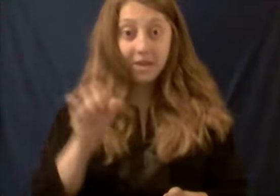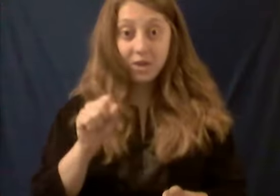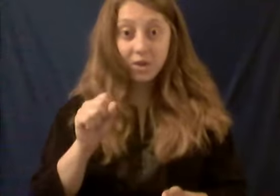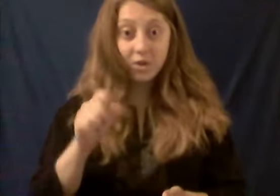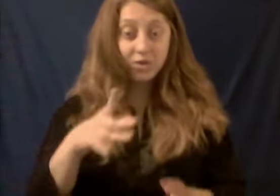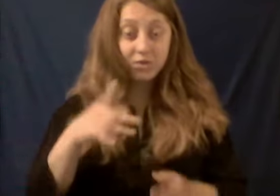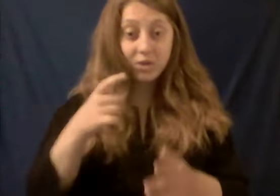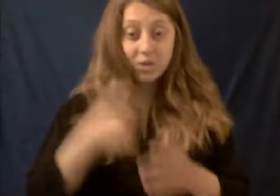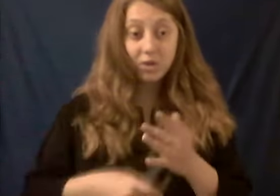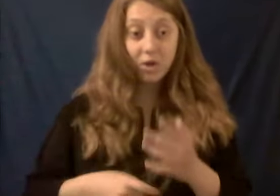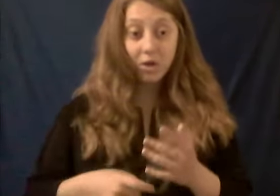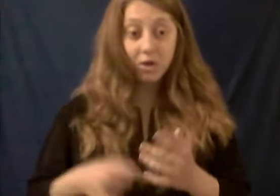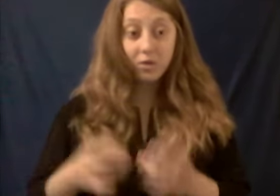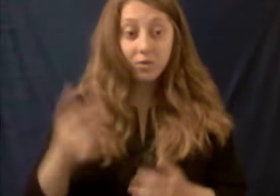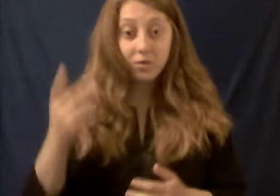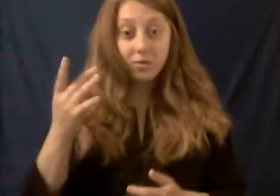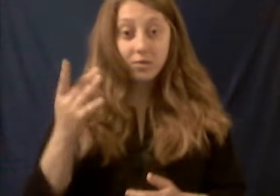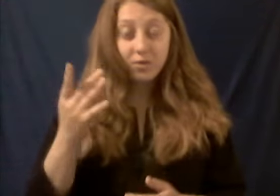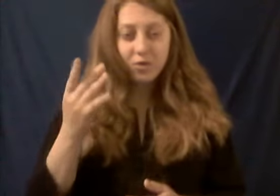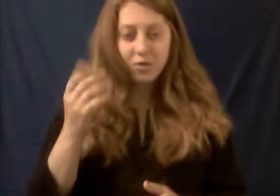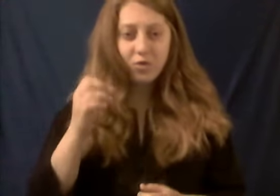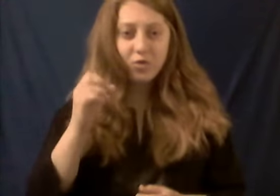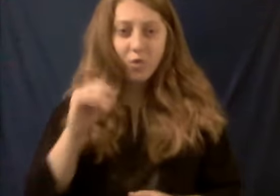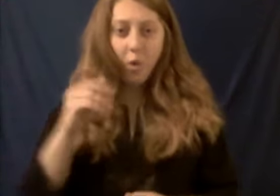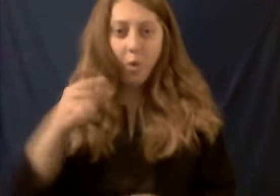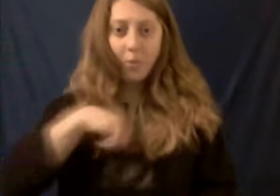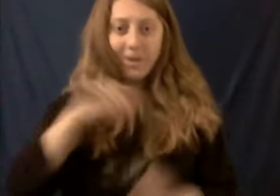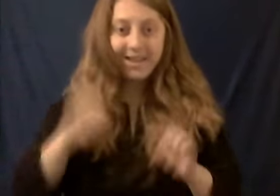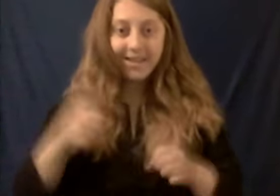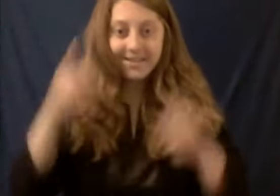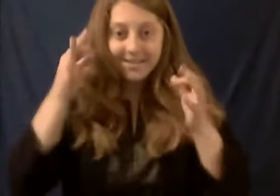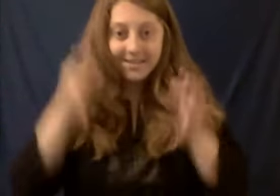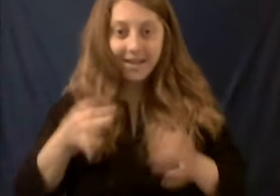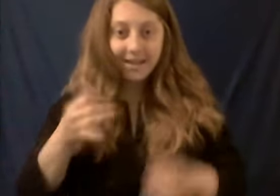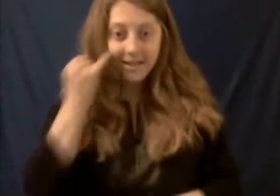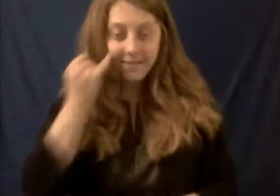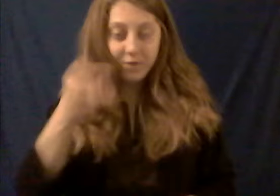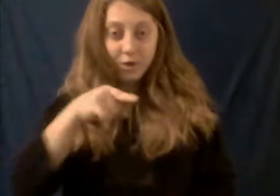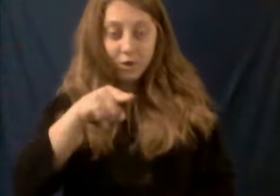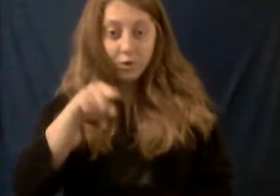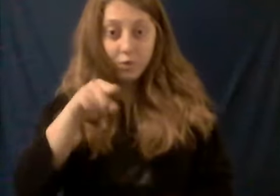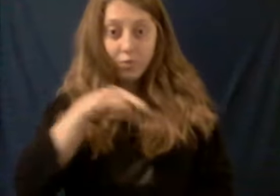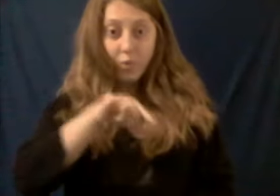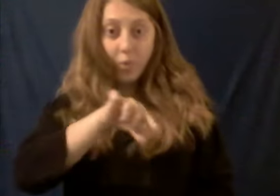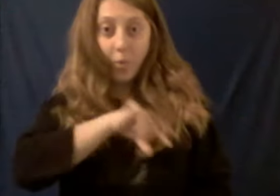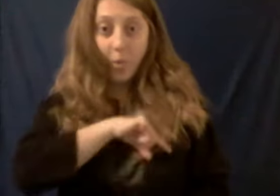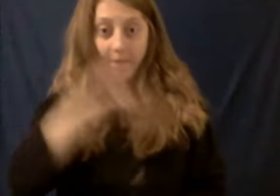he normally work or is he just out of work for medical reasons right now?